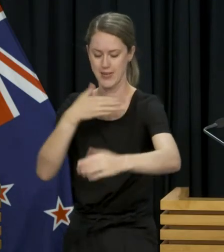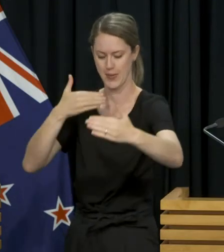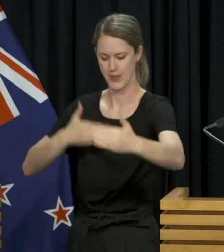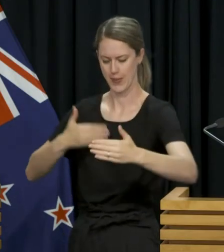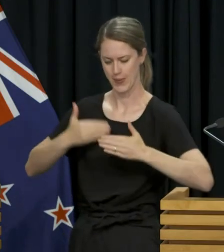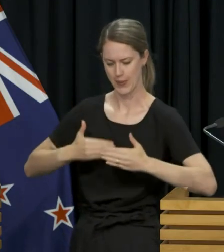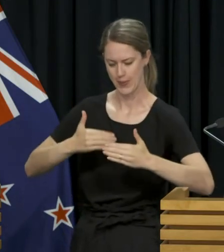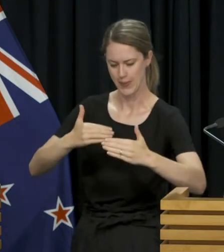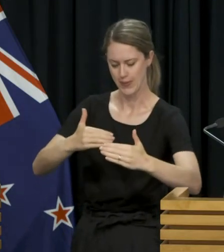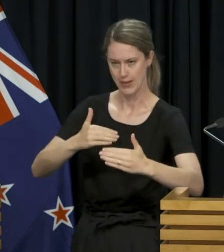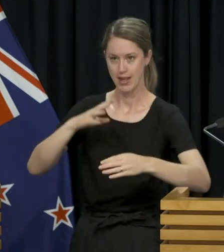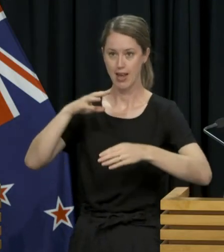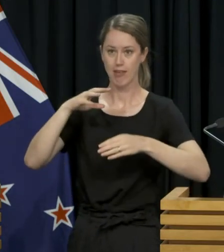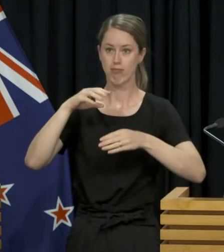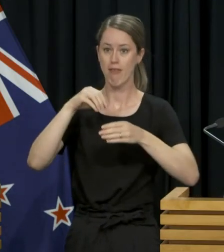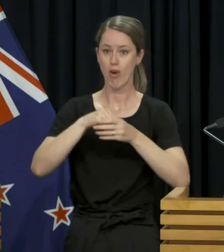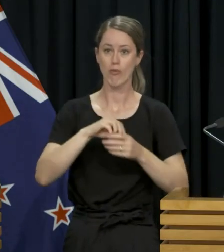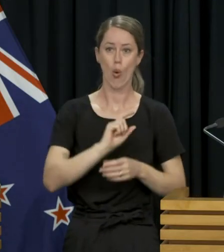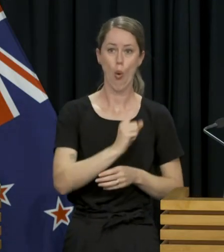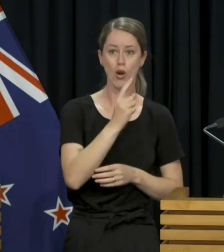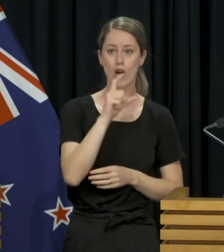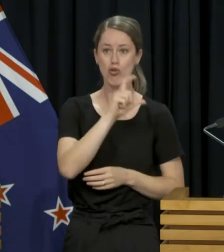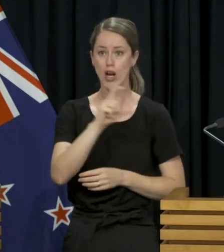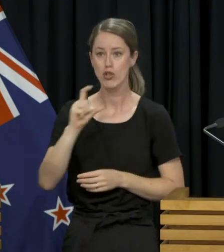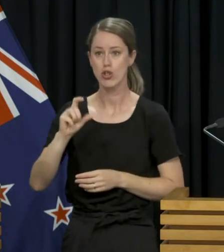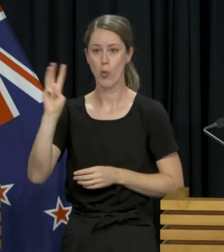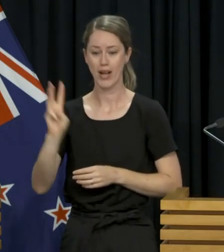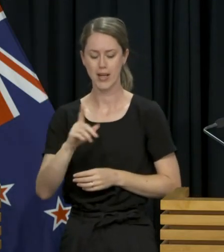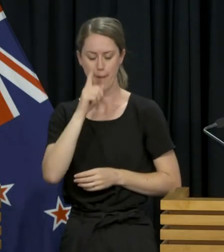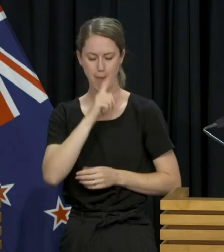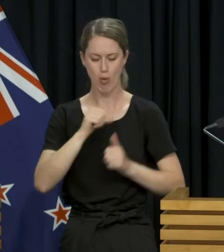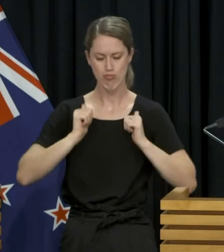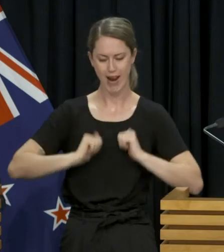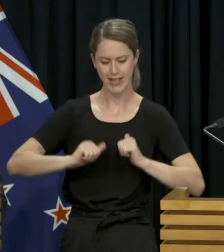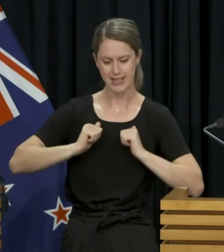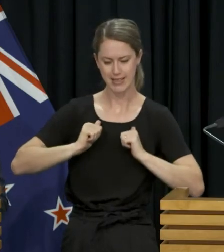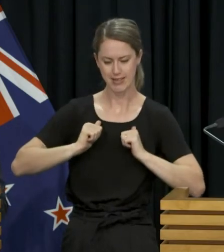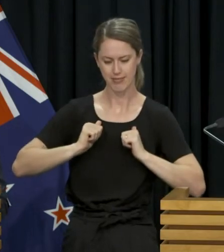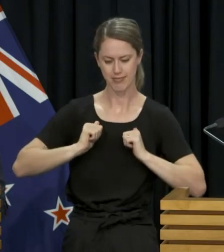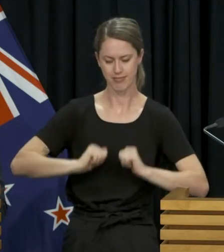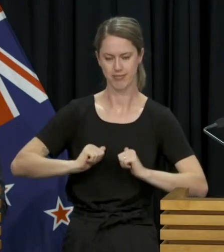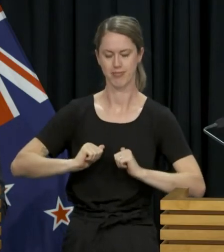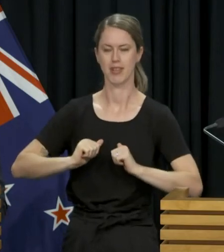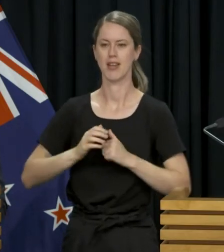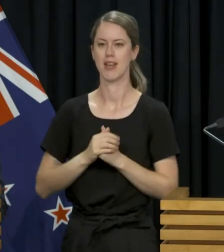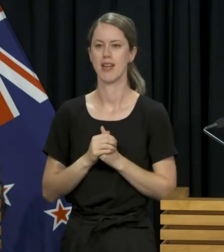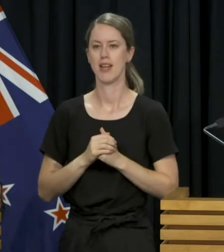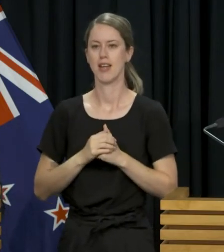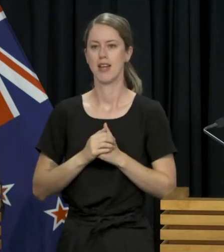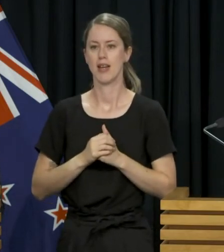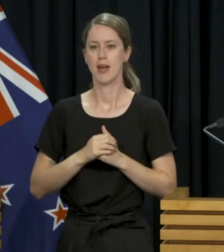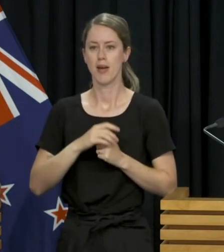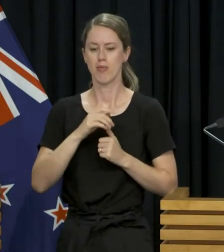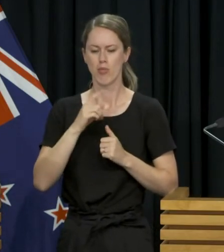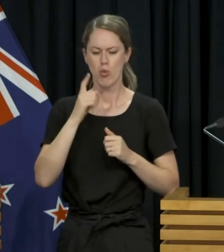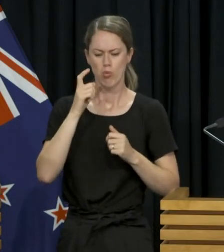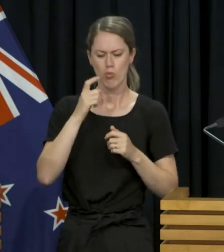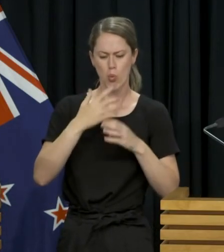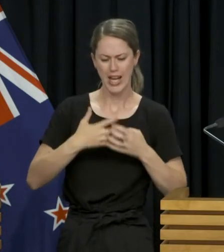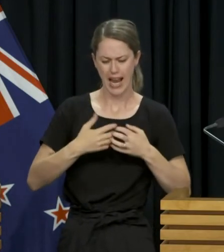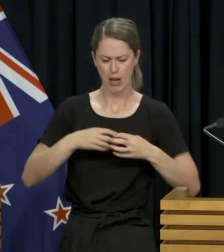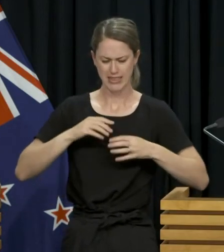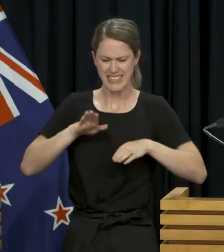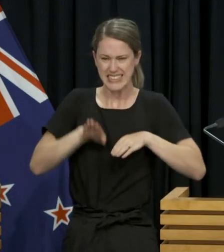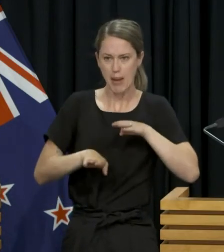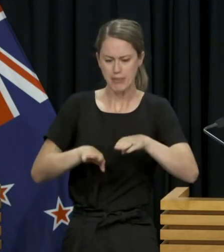teams in Auckland and Christchurch. Wellington are doing their dry run this week. Officials have been working on logistics for